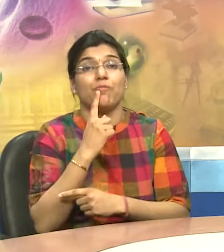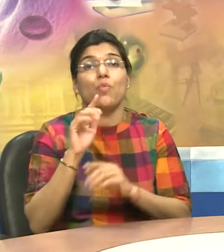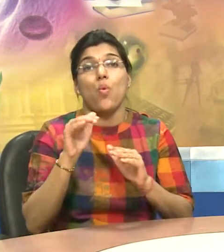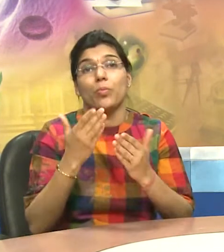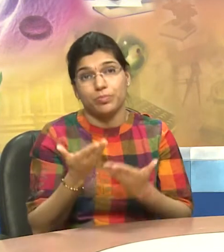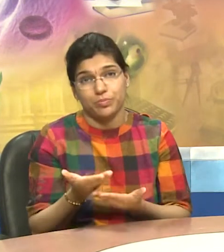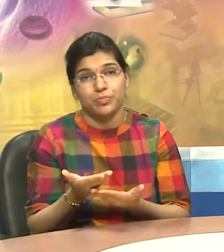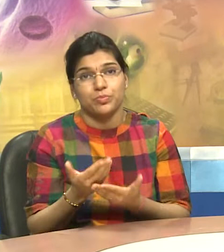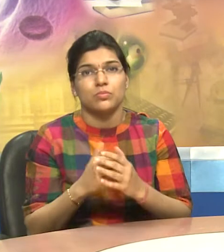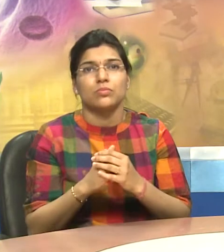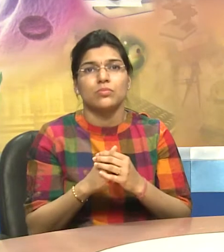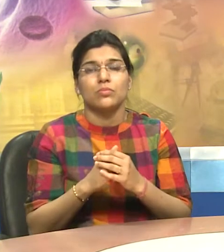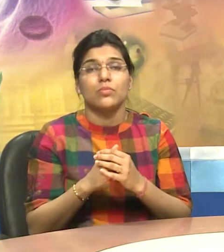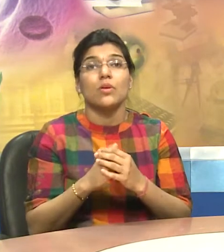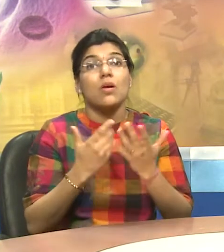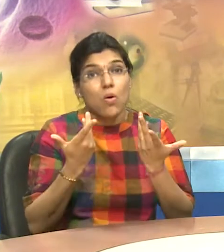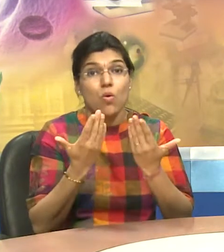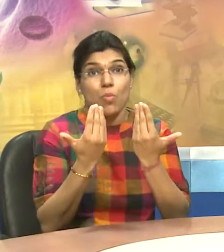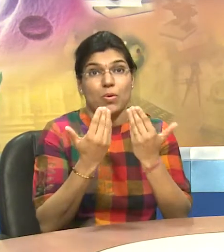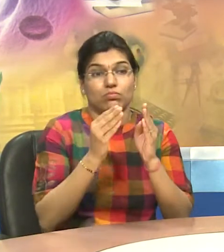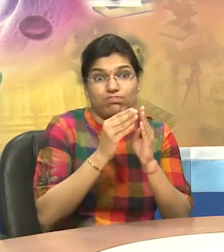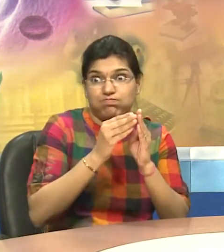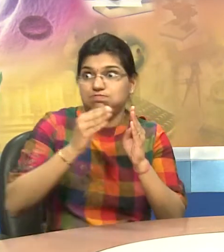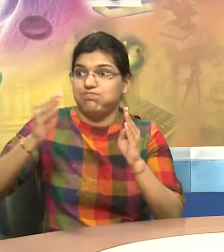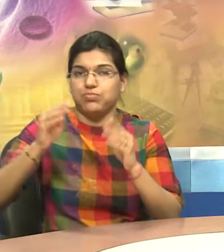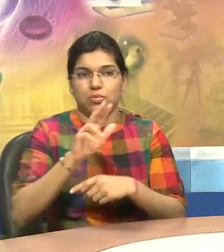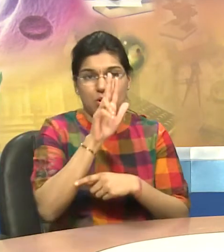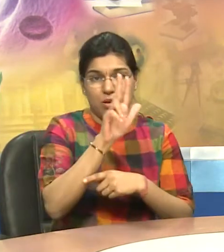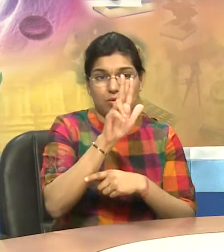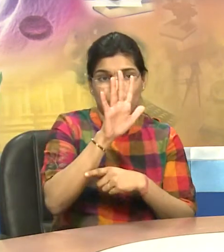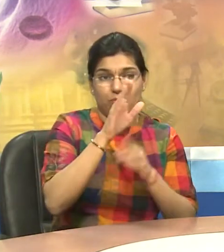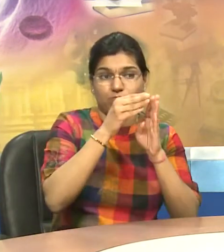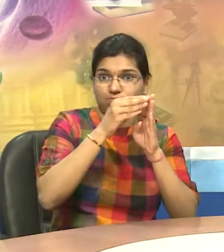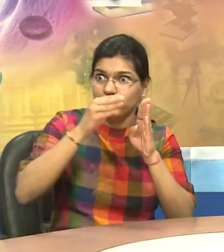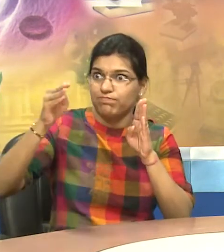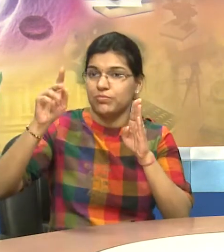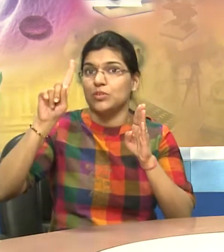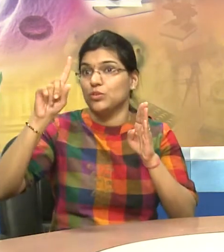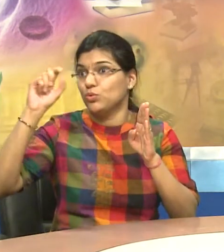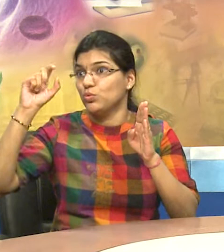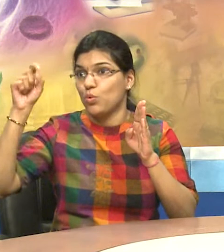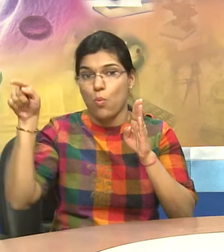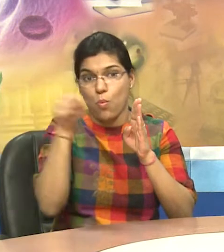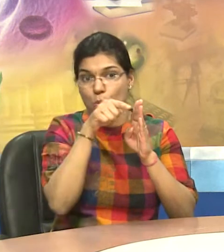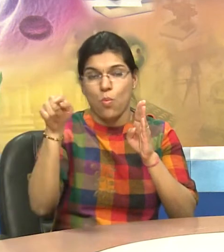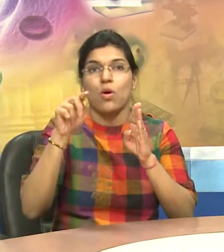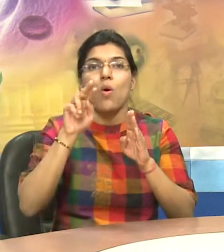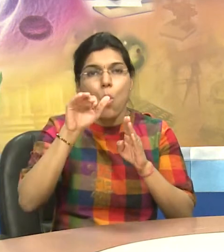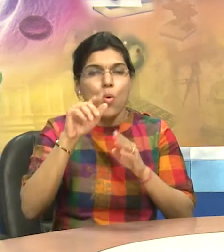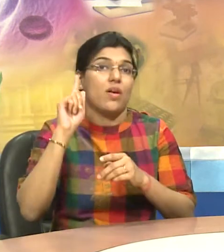decibel. It will cause hearing loss. More than 85 to